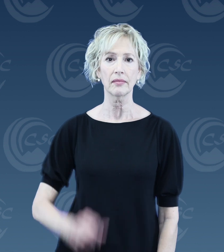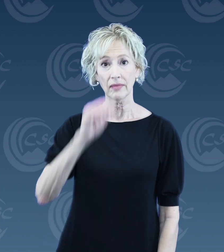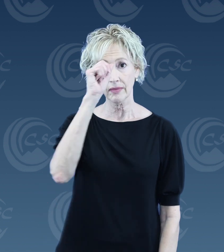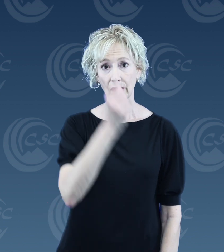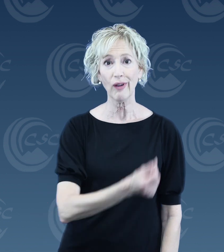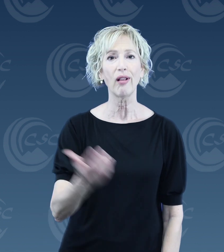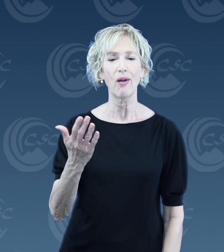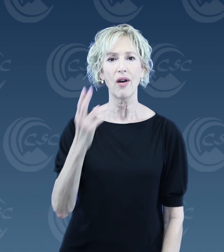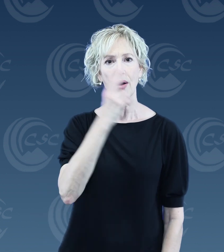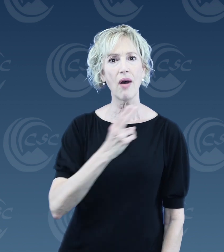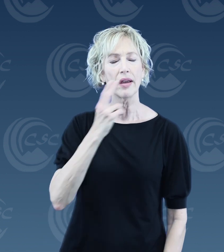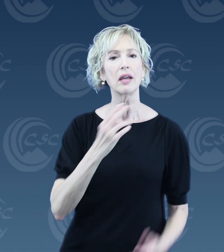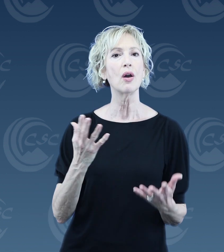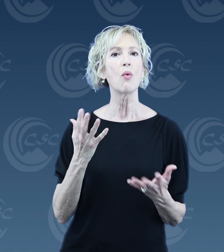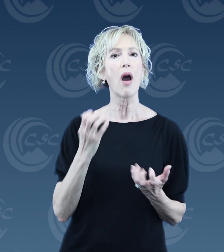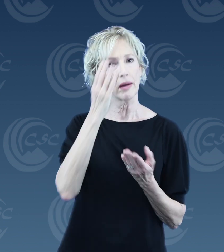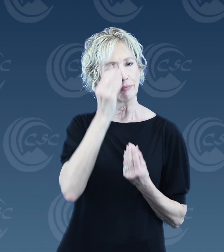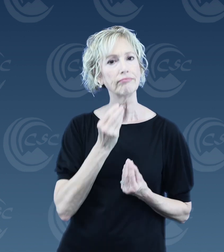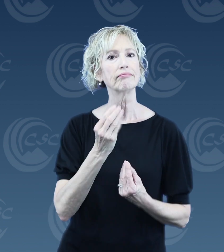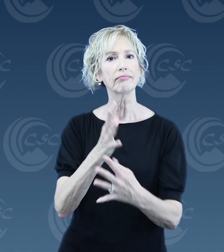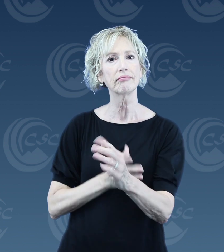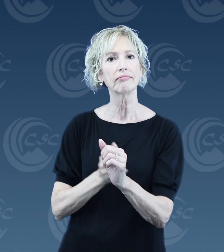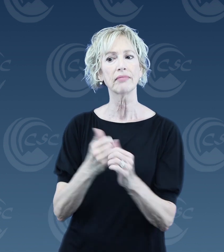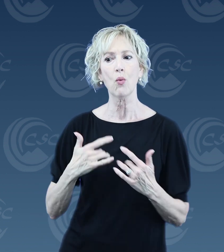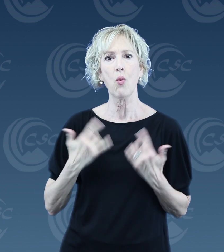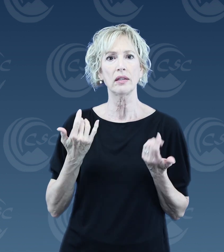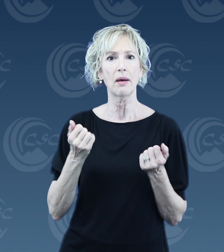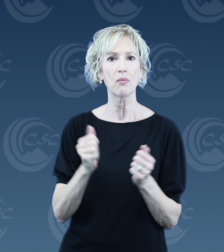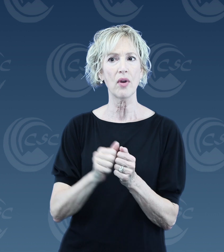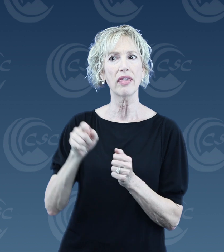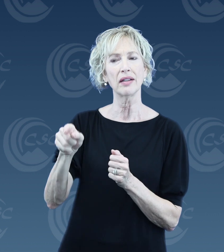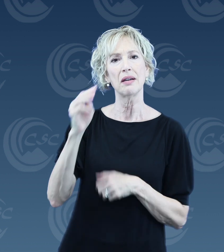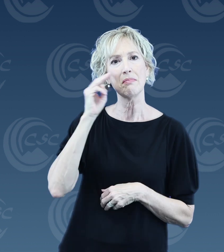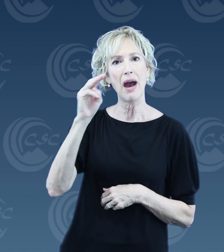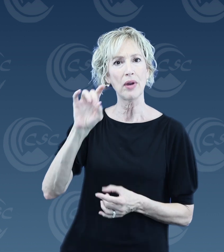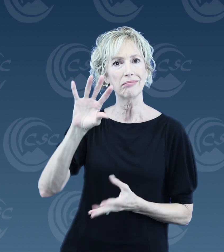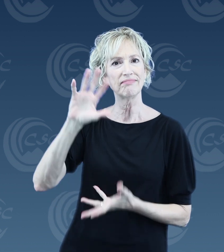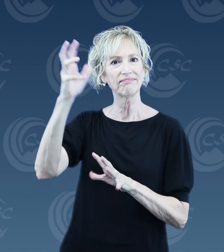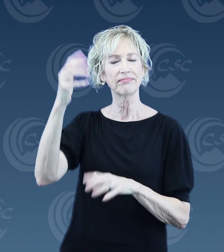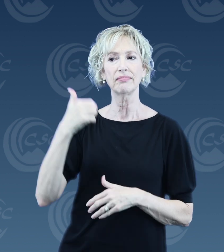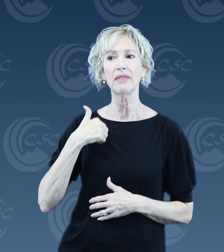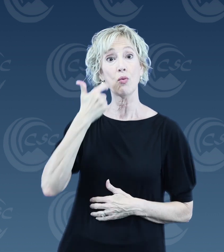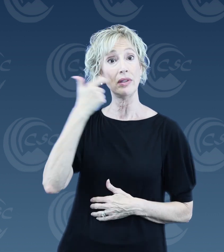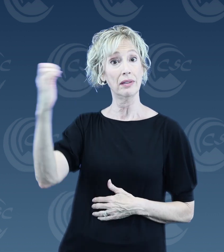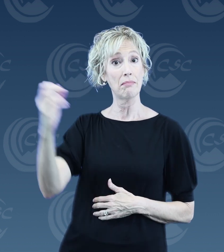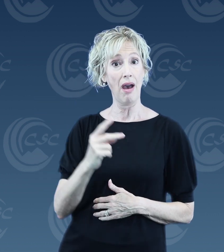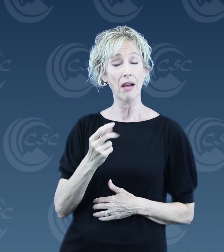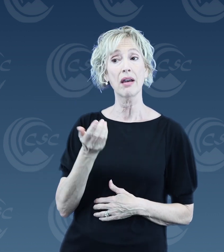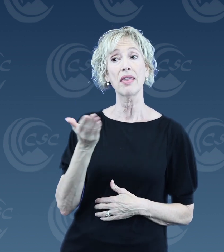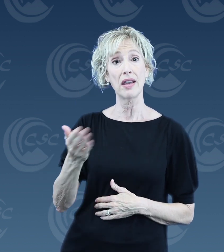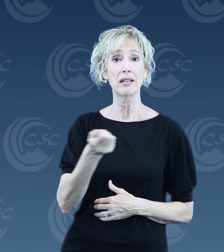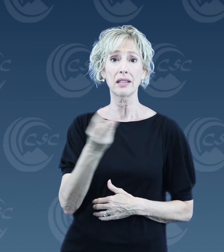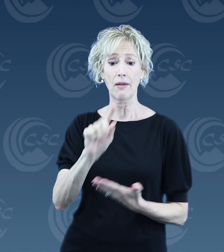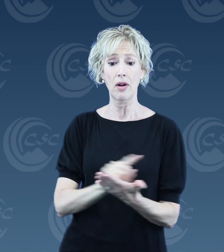Aloha, Hawaii. I wanted to give you several updates on the state of the crisis on Maui. I've just returned. We were there for several